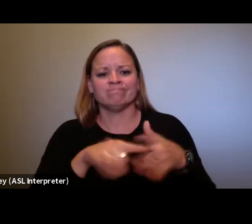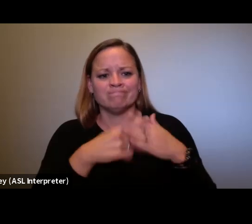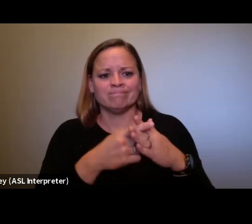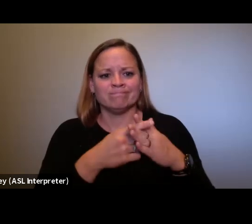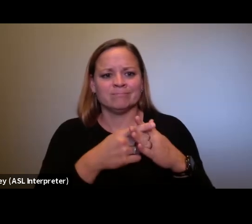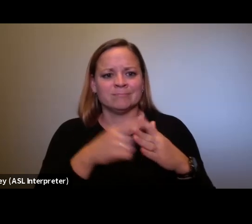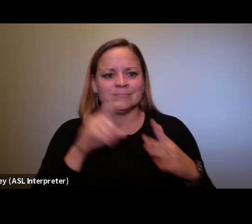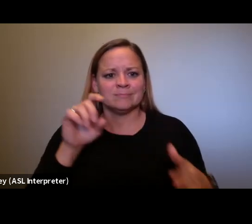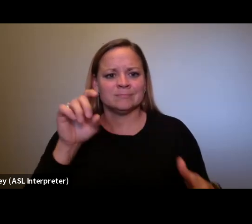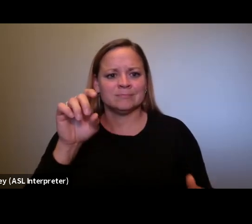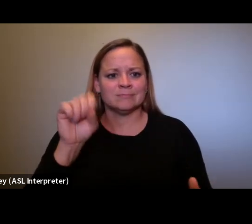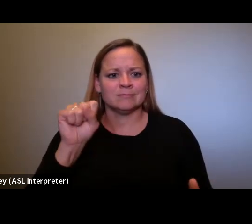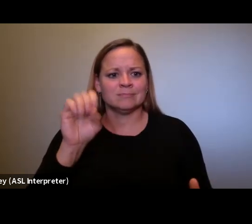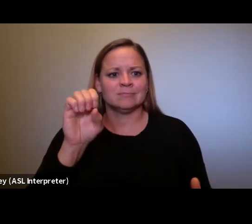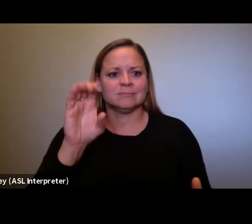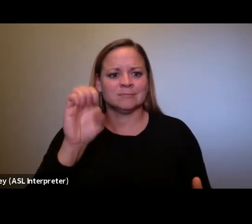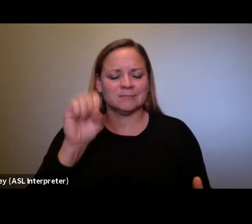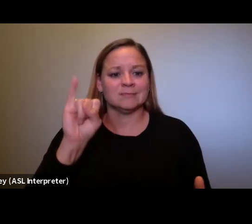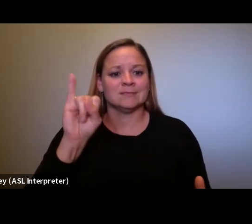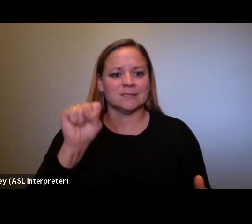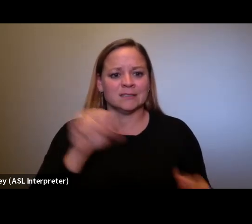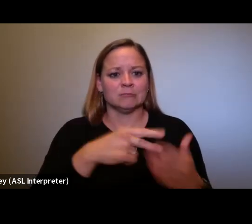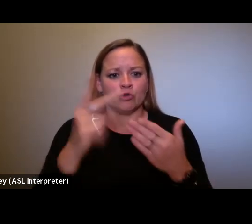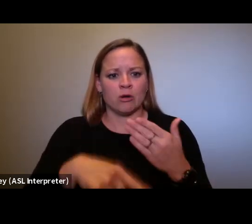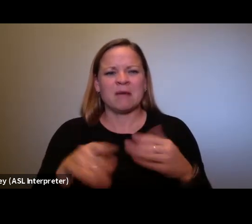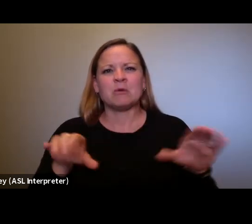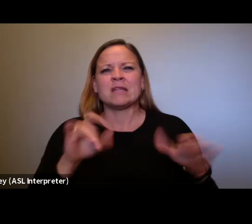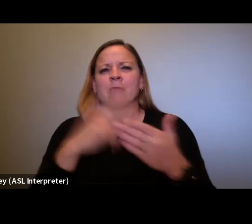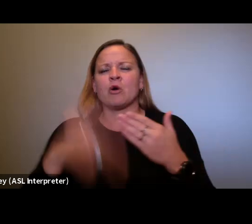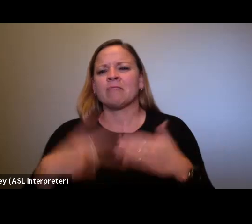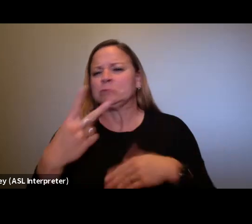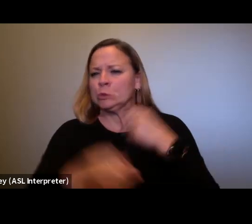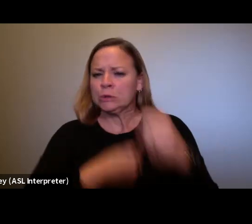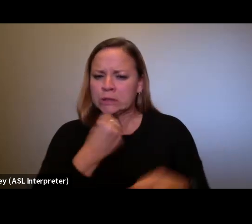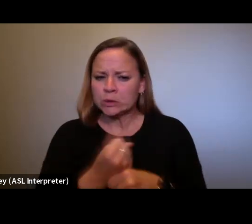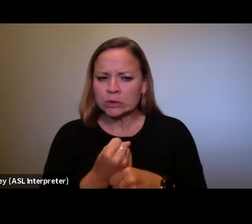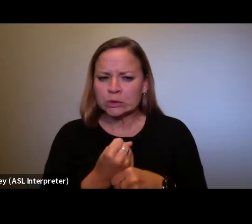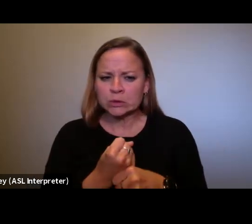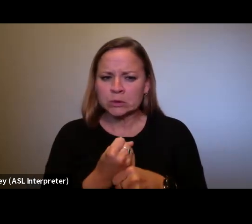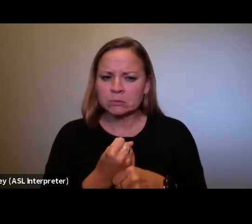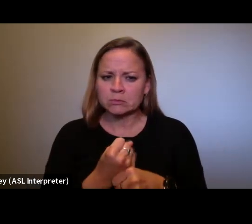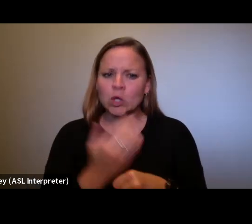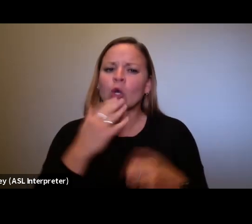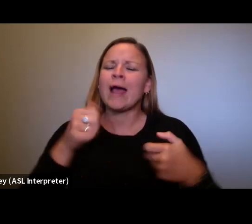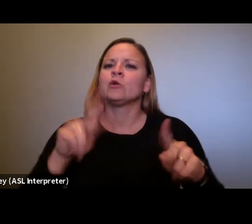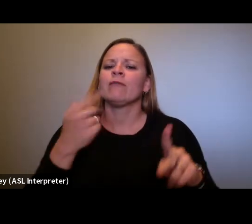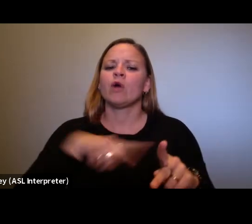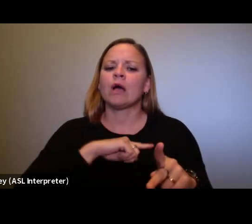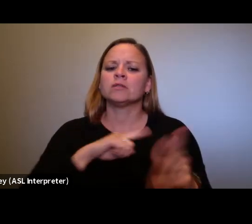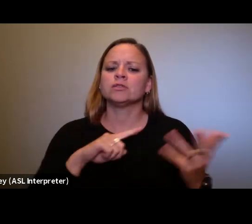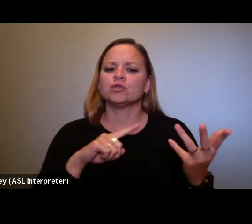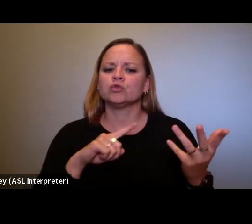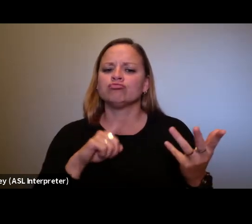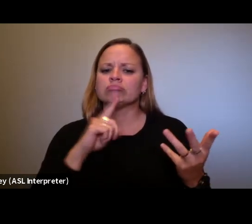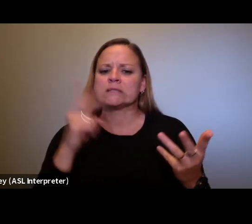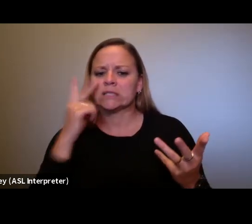program. We did the program for about 2 years. It was a really good opportunity for us to really see